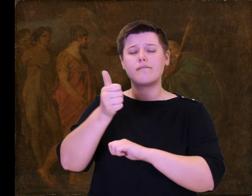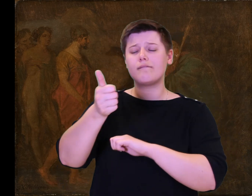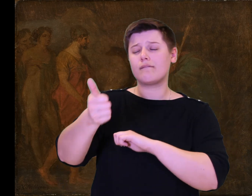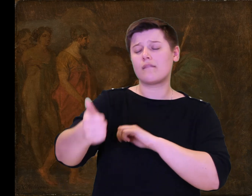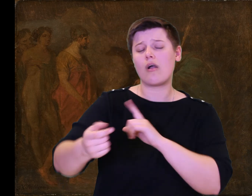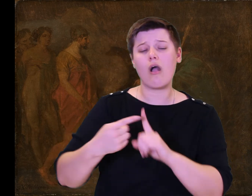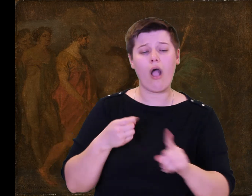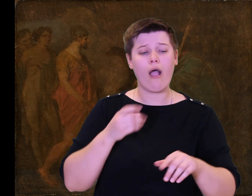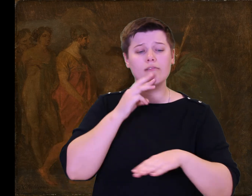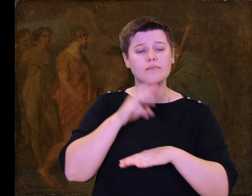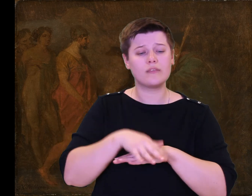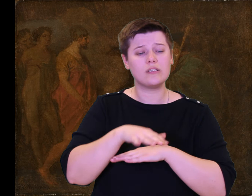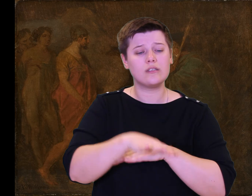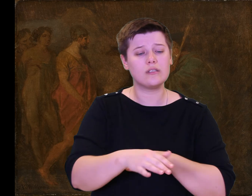losses.